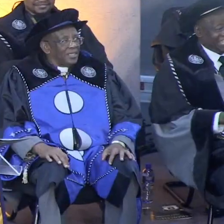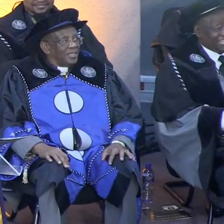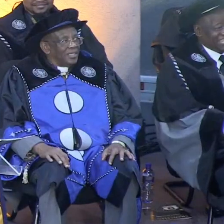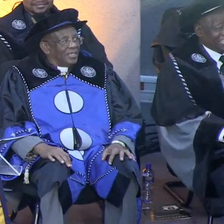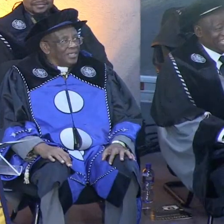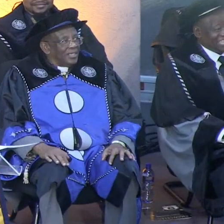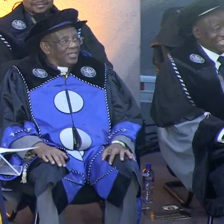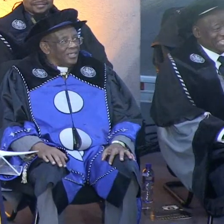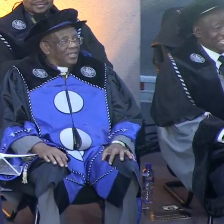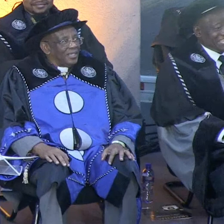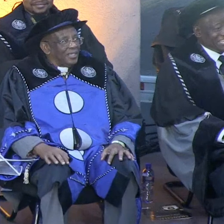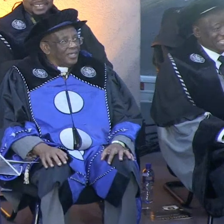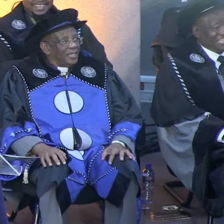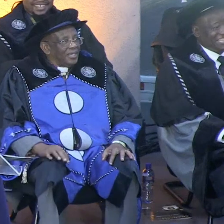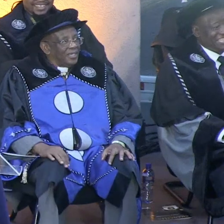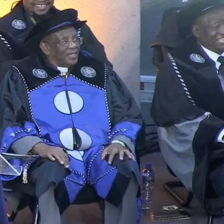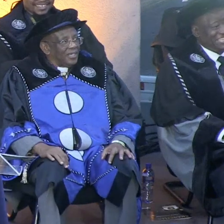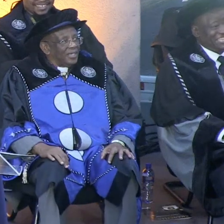Radu's level we attend.